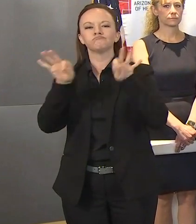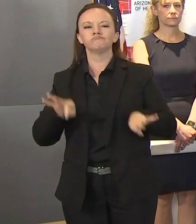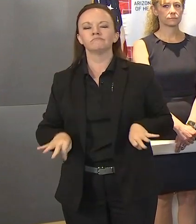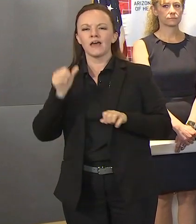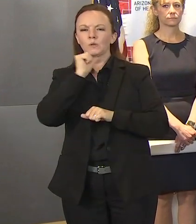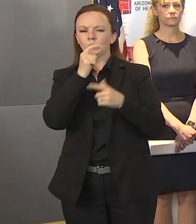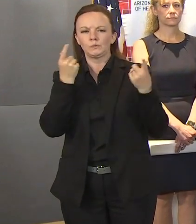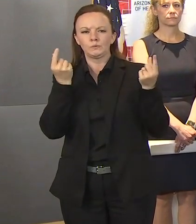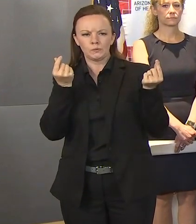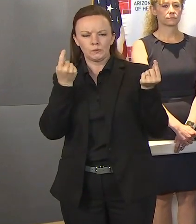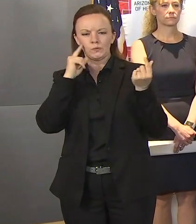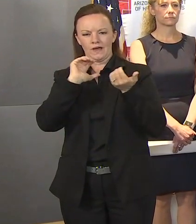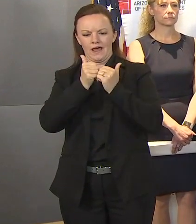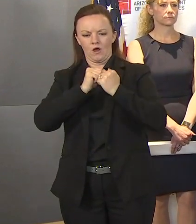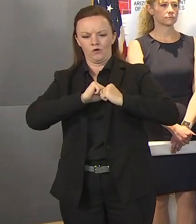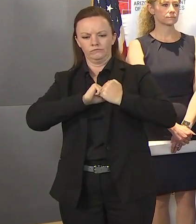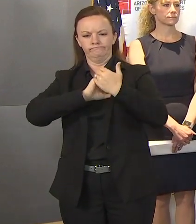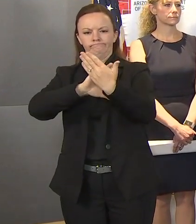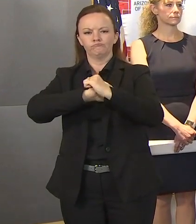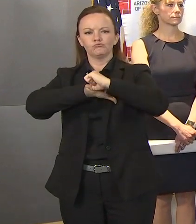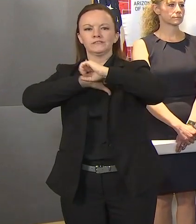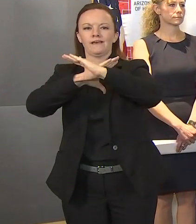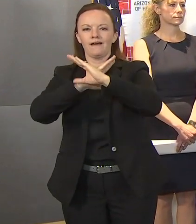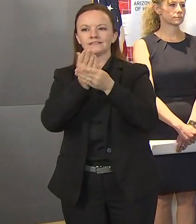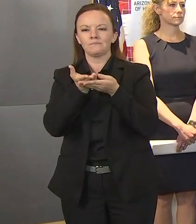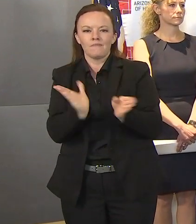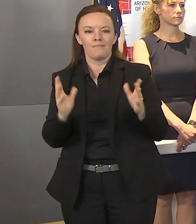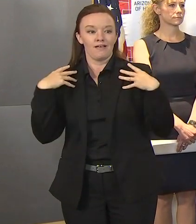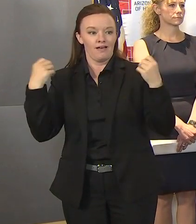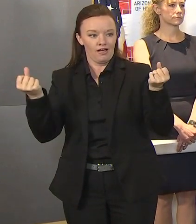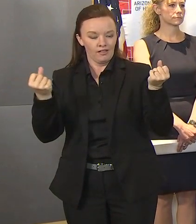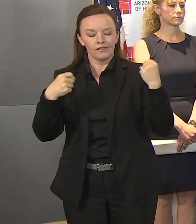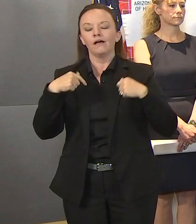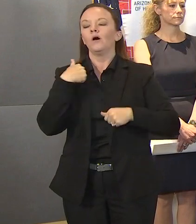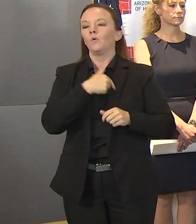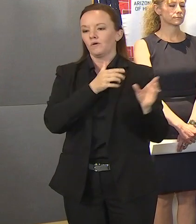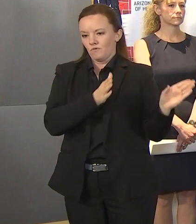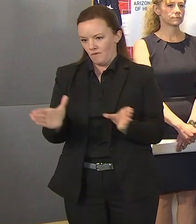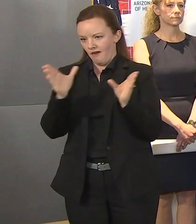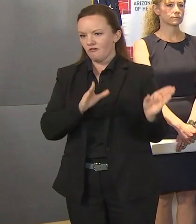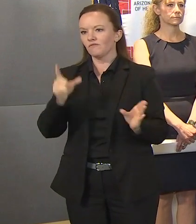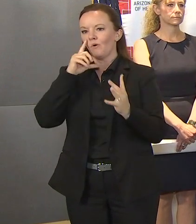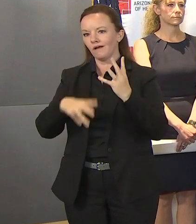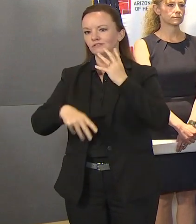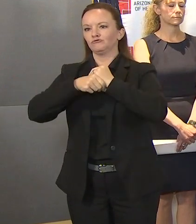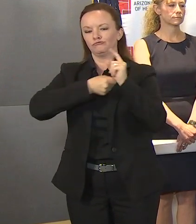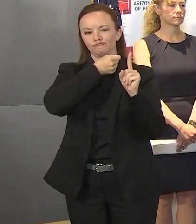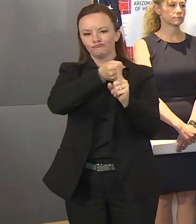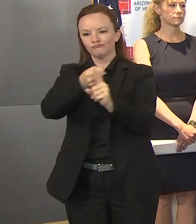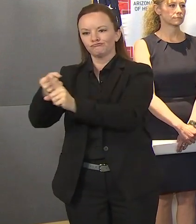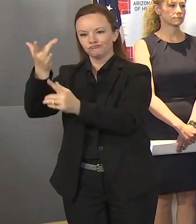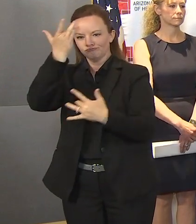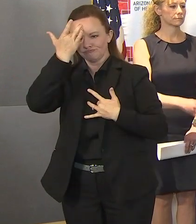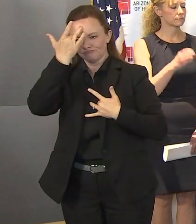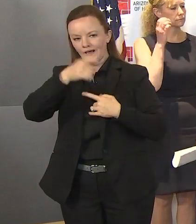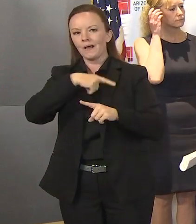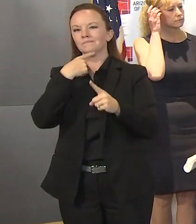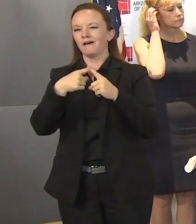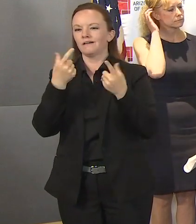protect public health, prepare for the potential of additional cases, and to minimize the risk to